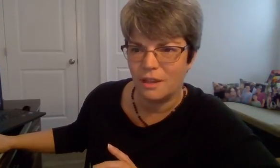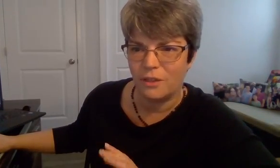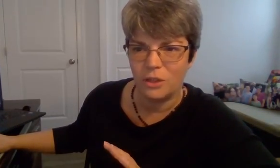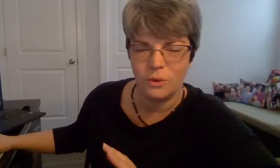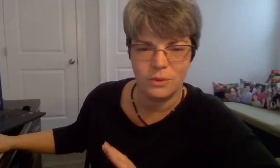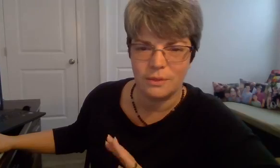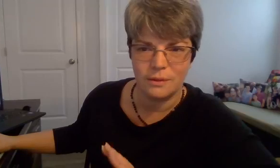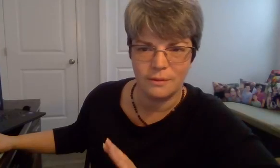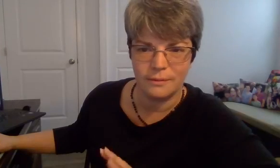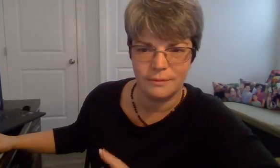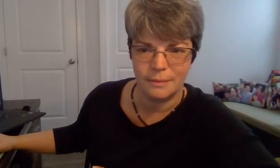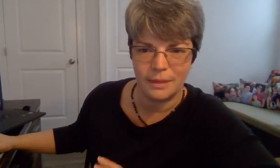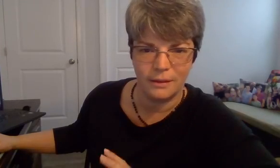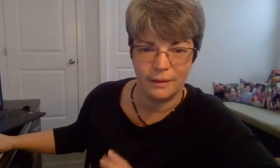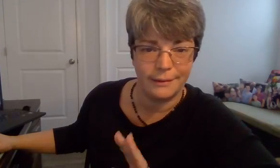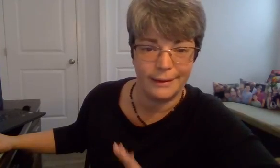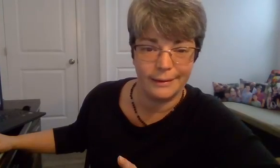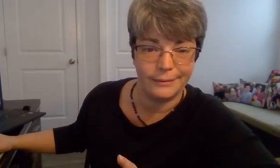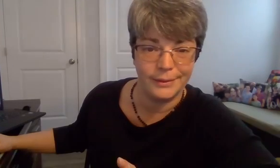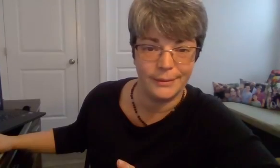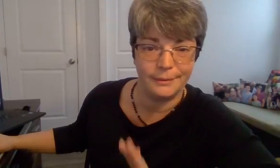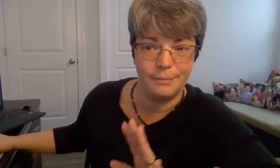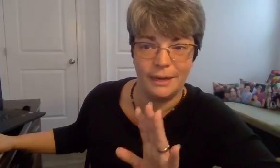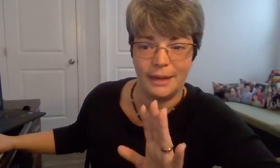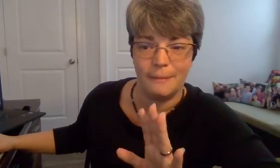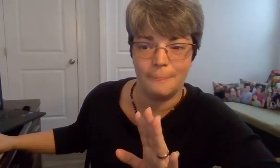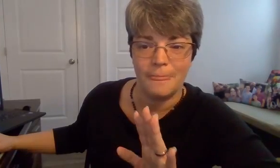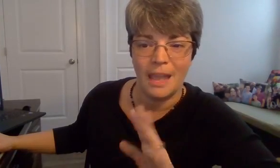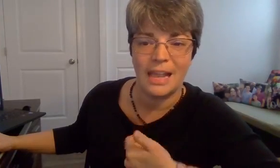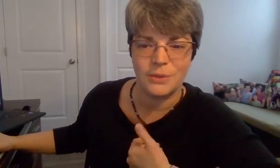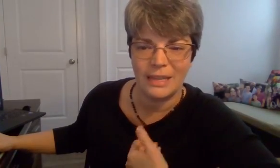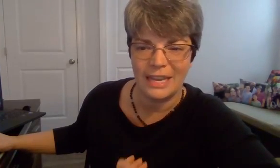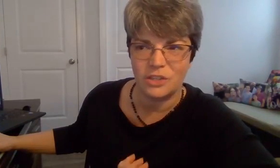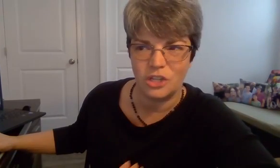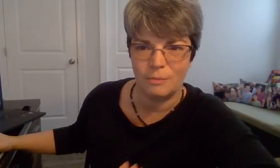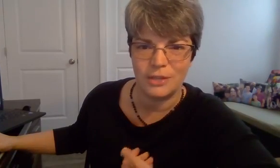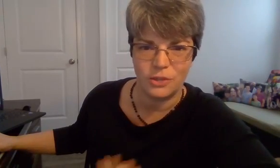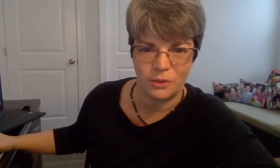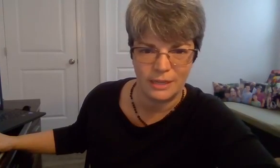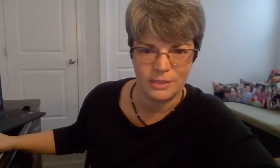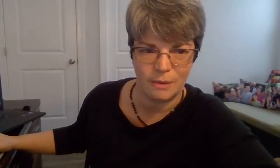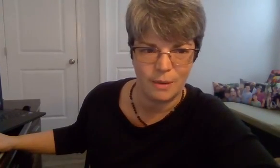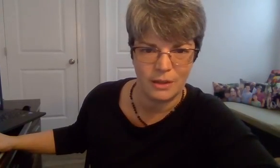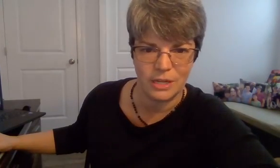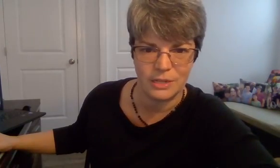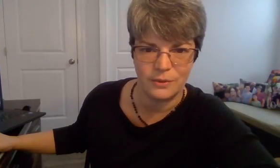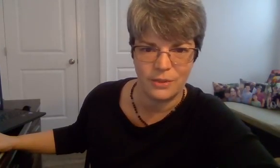the user something or other. I don't even know what. But so I can't share my screen, so I apologize for that.